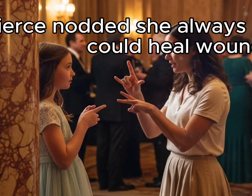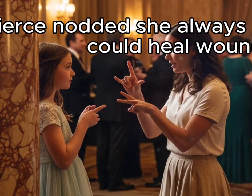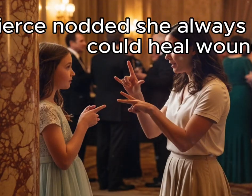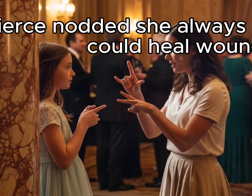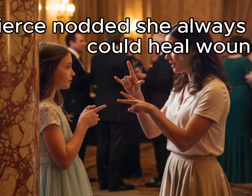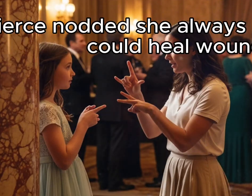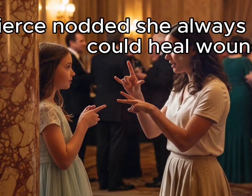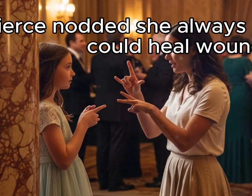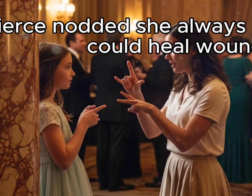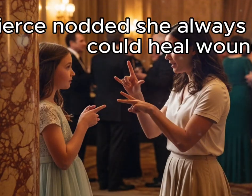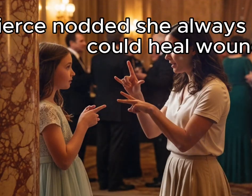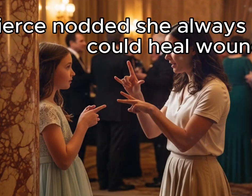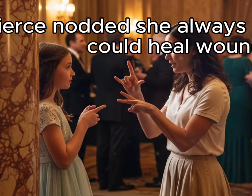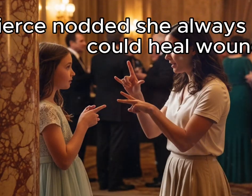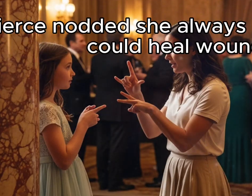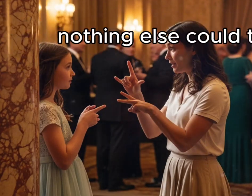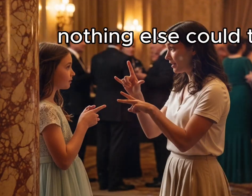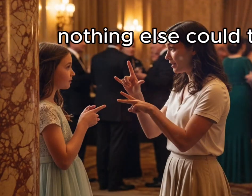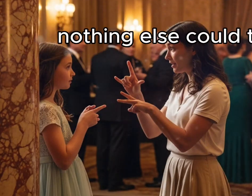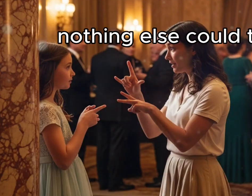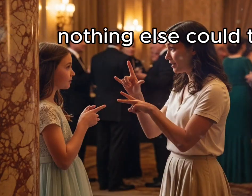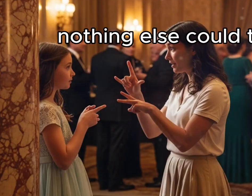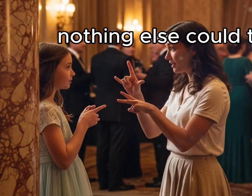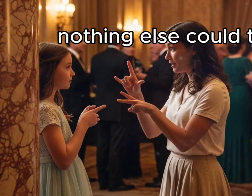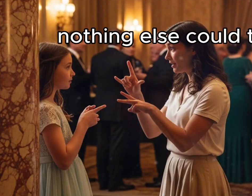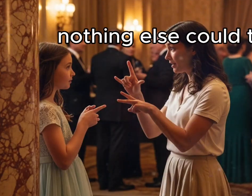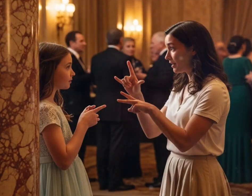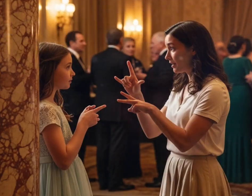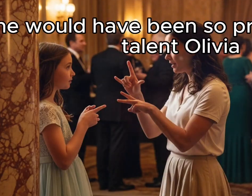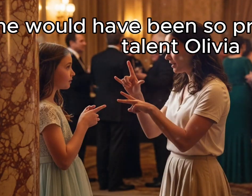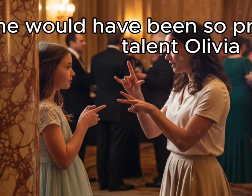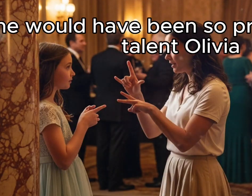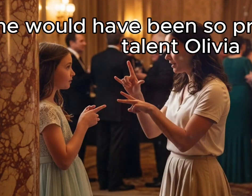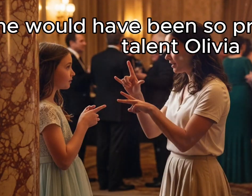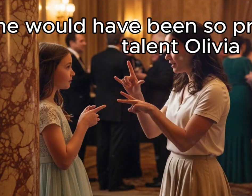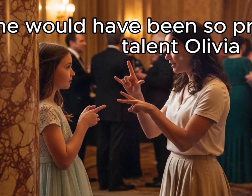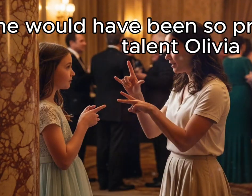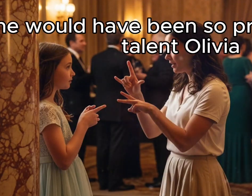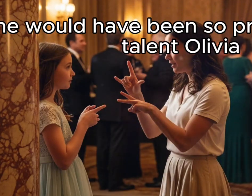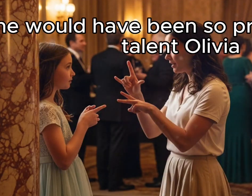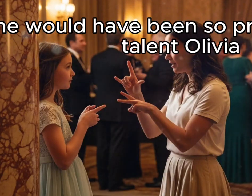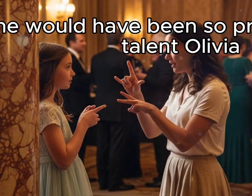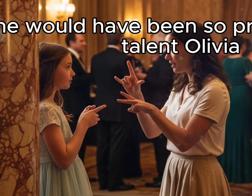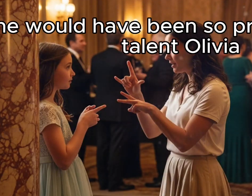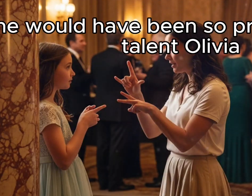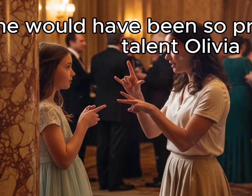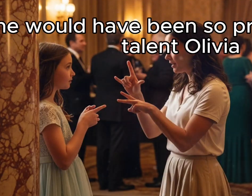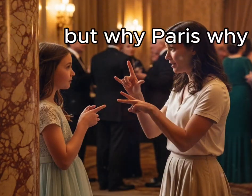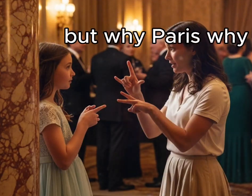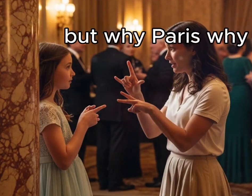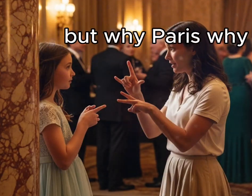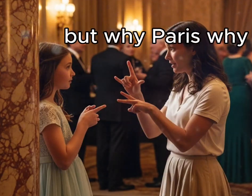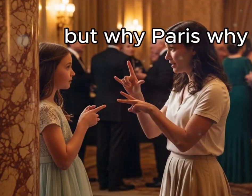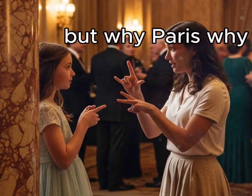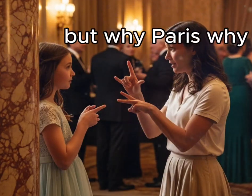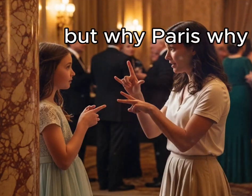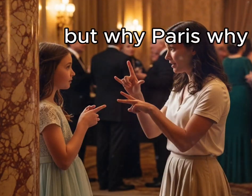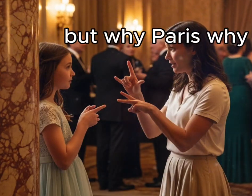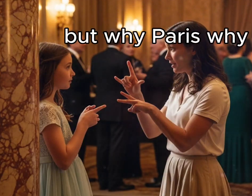She always believed art could heal wounds nothing else could touch. She would have been so proud of your talent, Olivia. But why Paris? Why